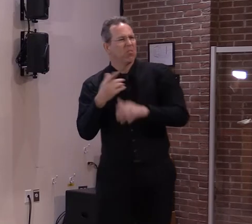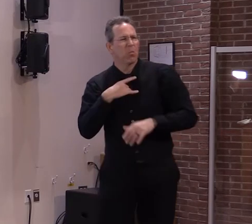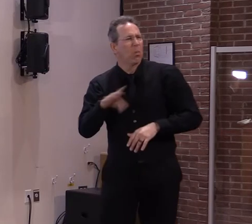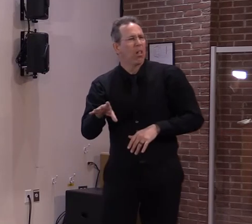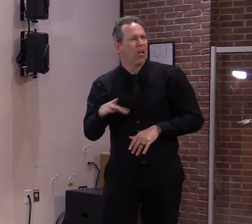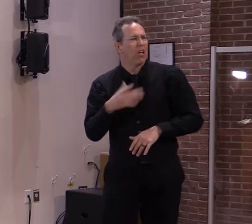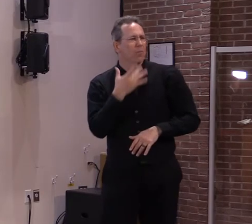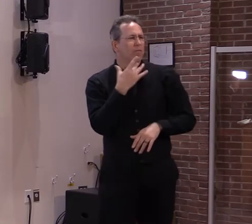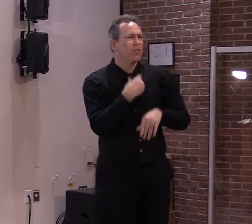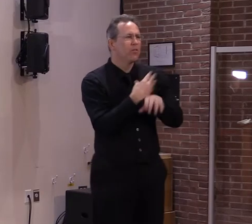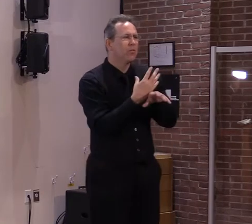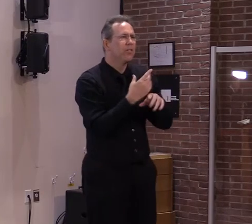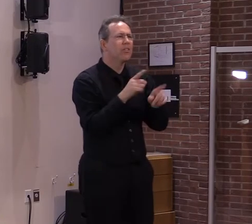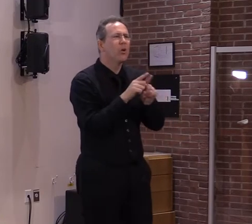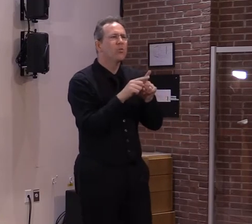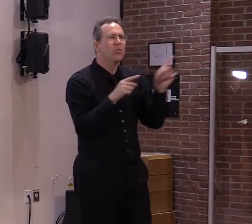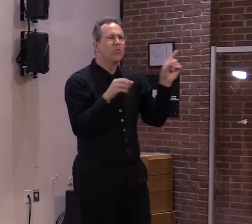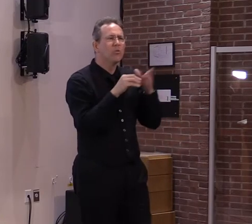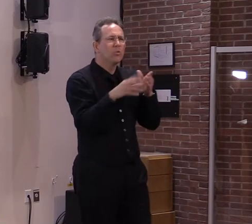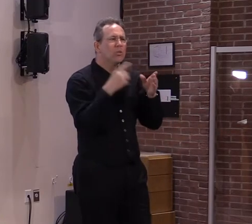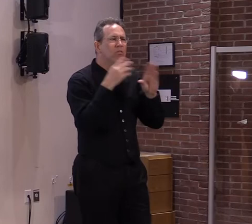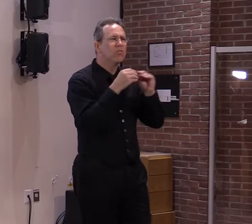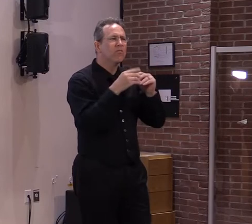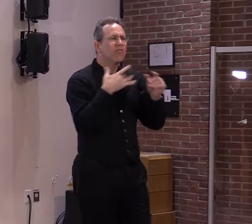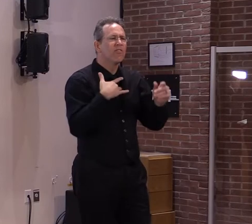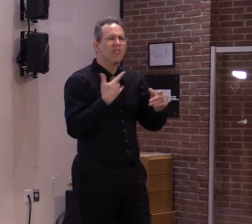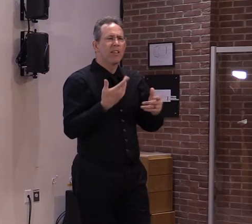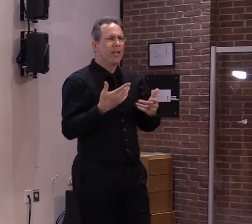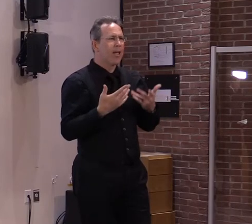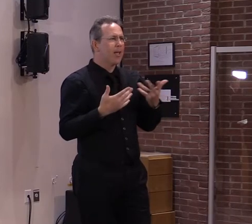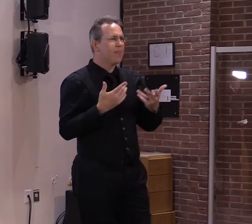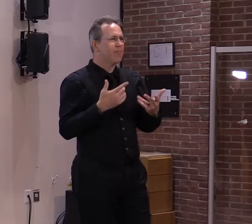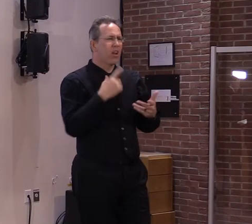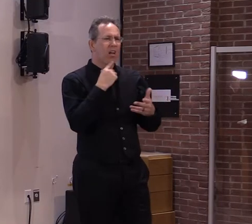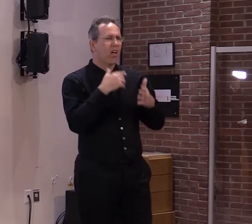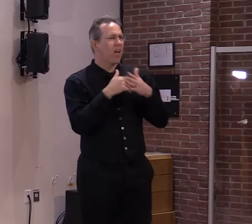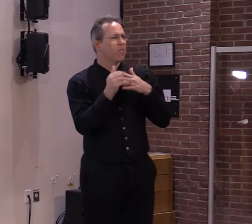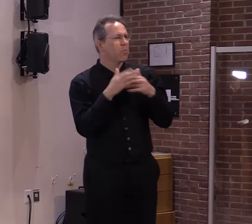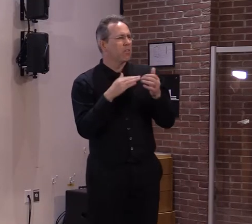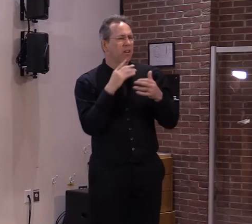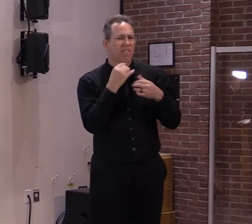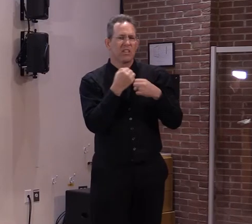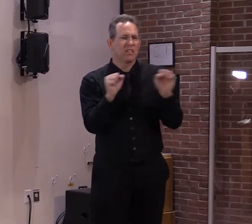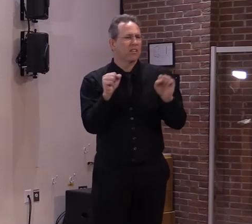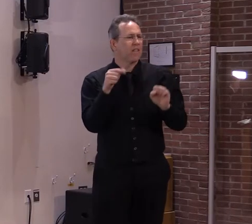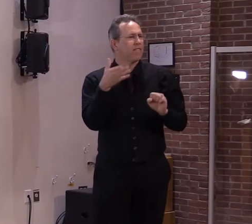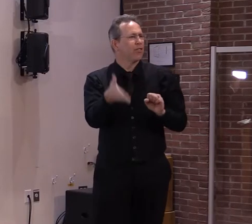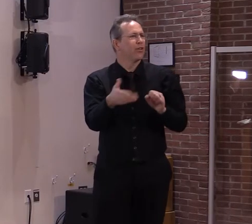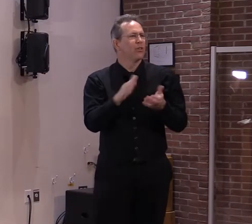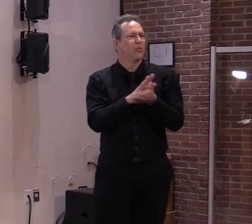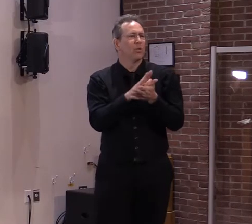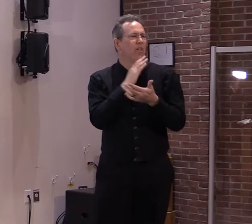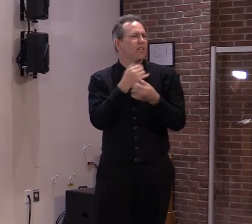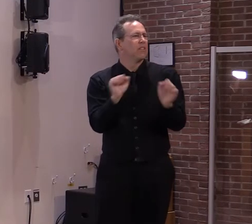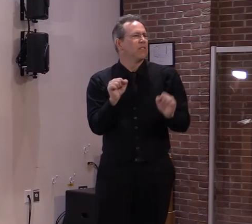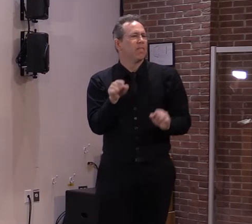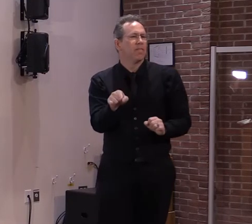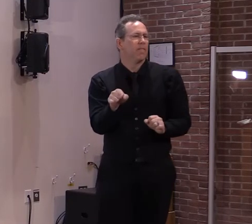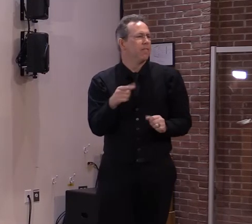said that they didn't feel that they would be comfortable or safe by returning back to